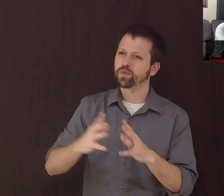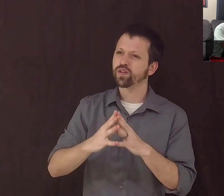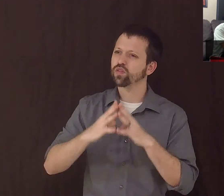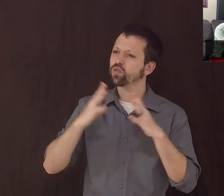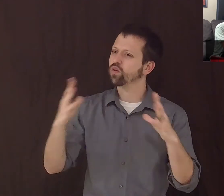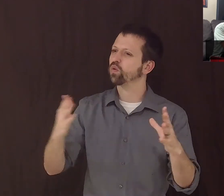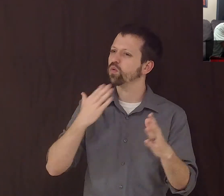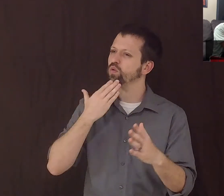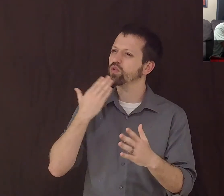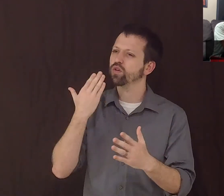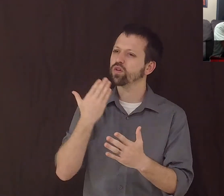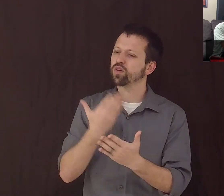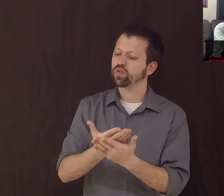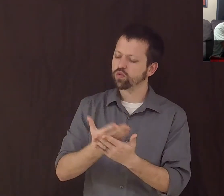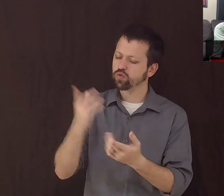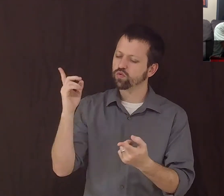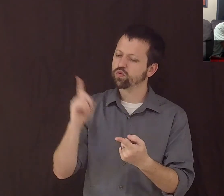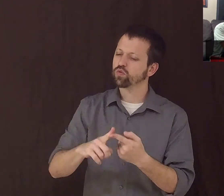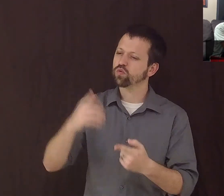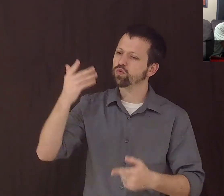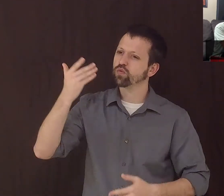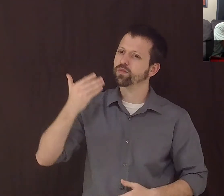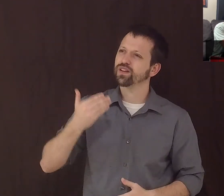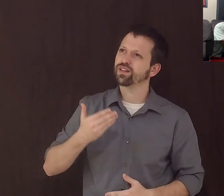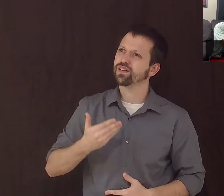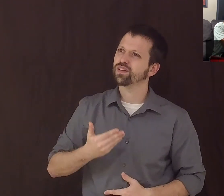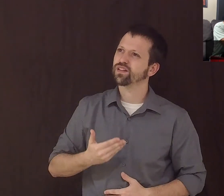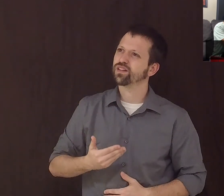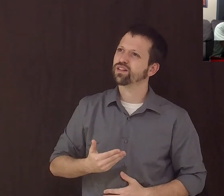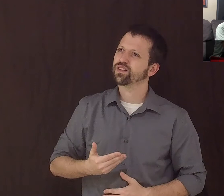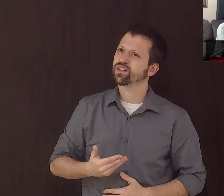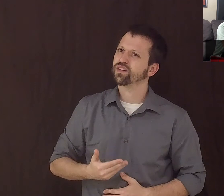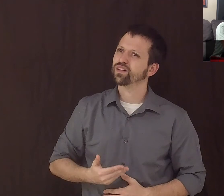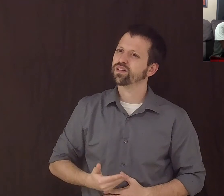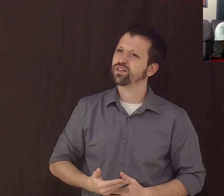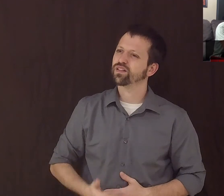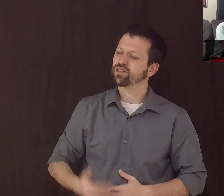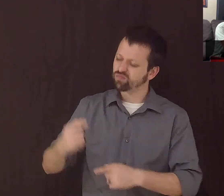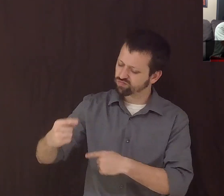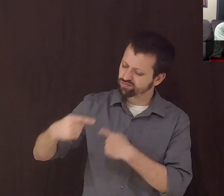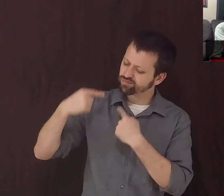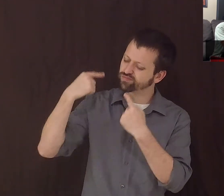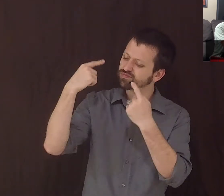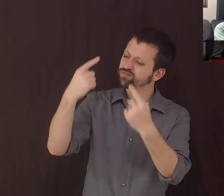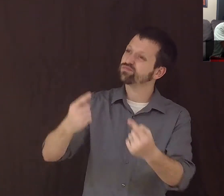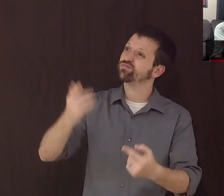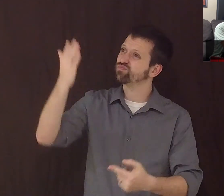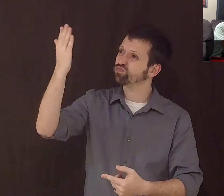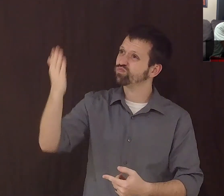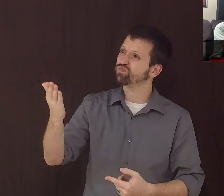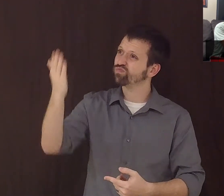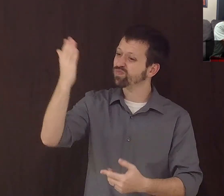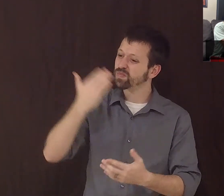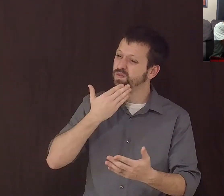You have been so good to me. Oh, you have been so good, God. You have